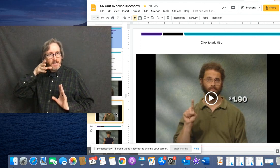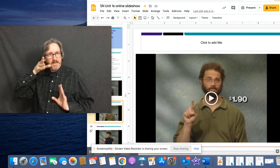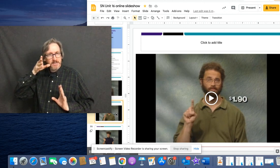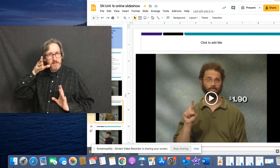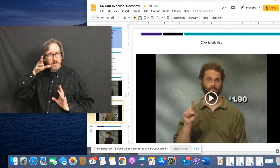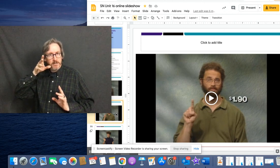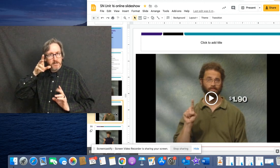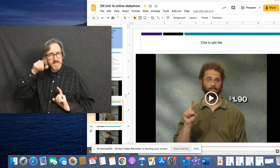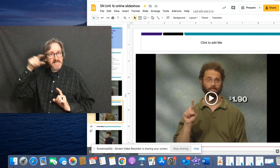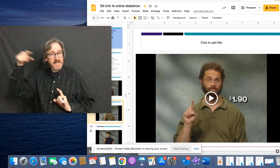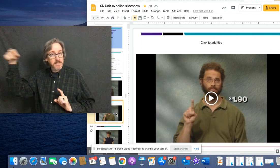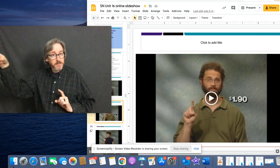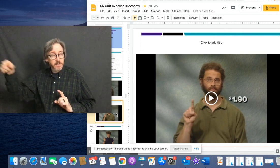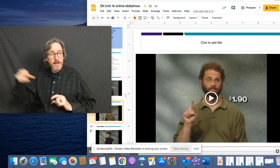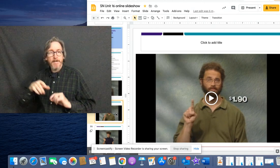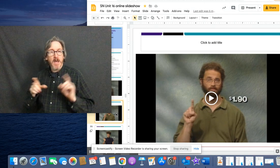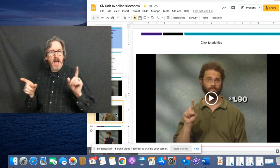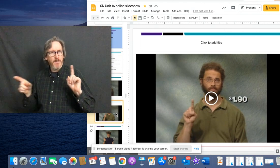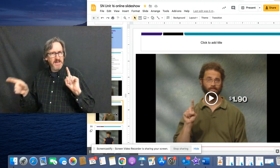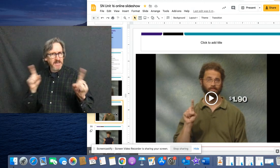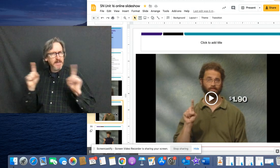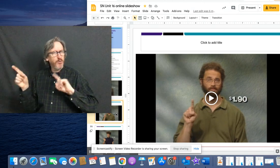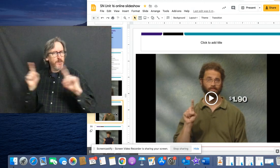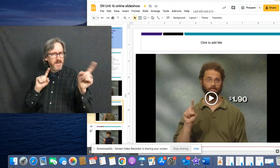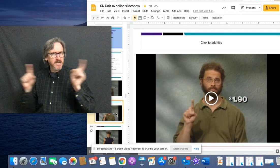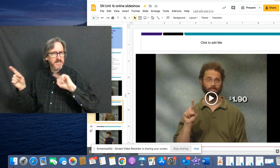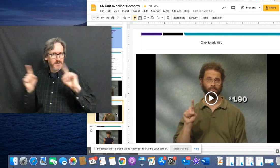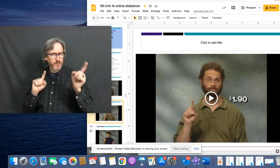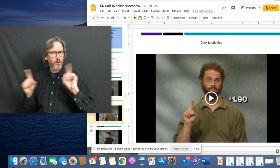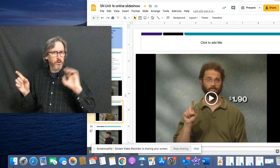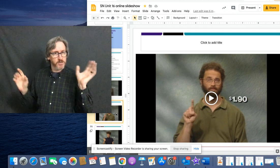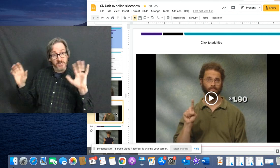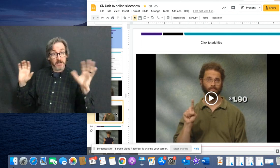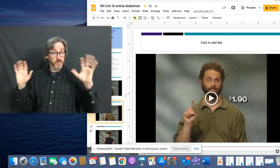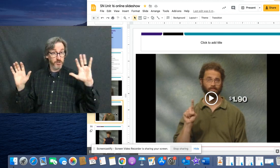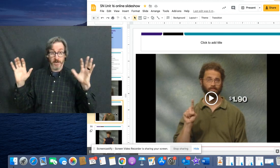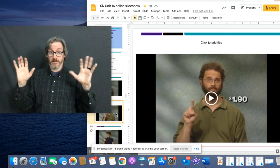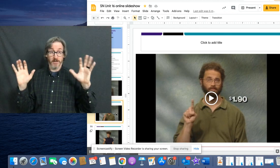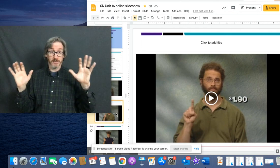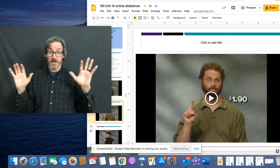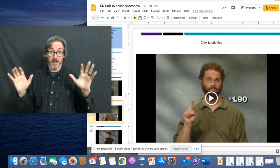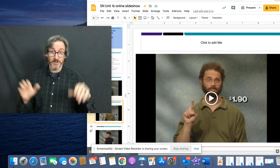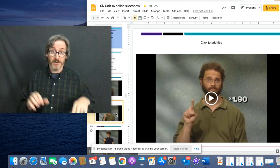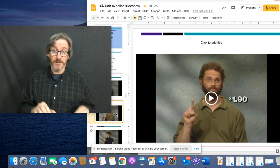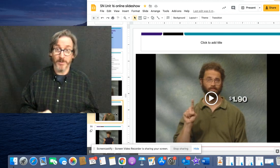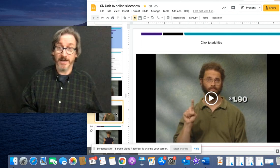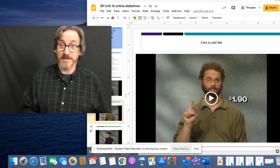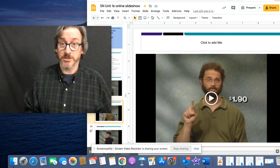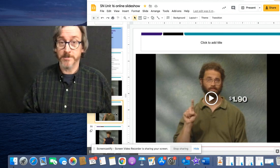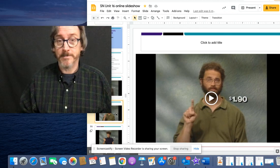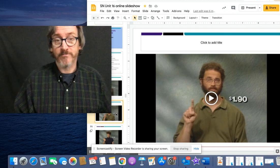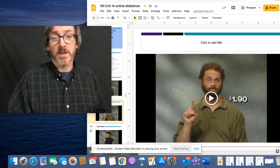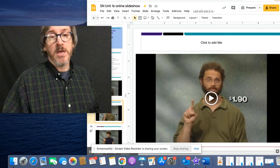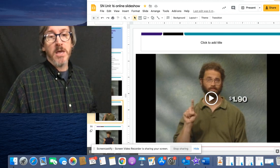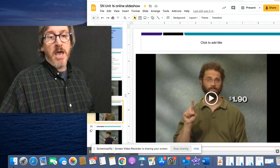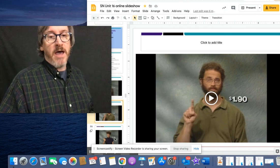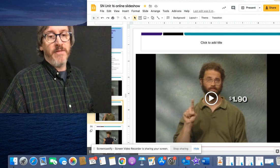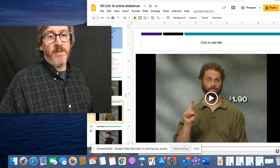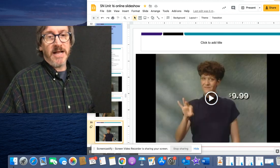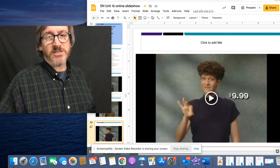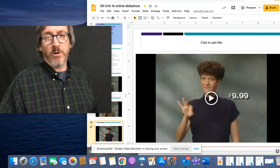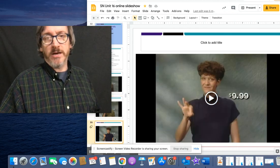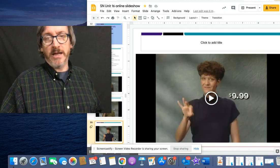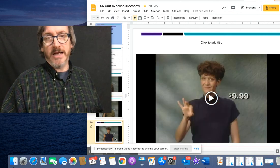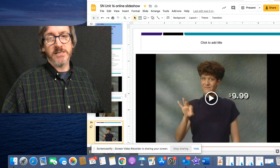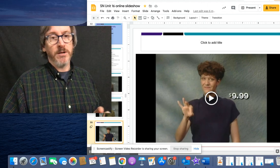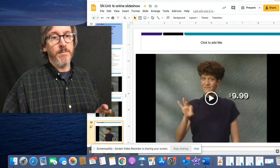by 10 cents. But I think they put them in a different order to sort of shake things up and keep you paying attention. And then the